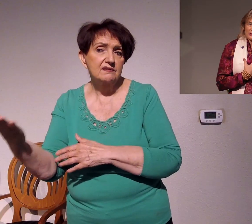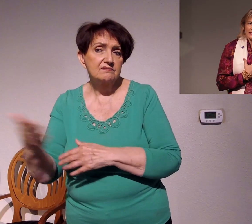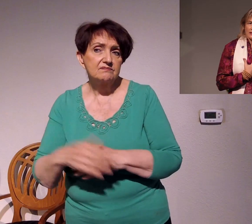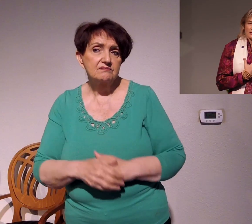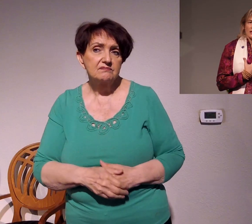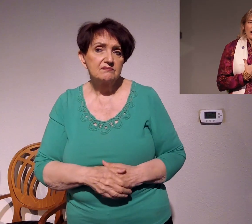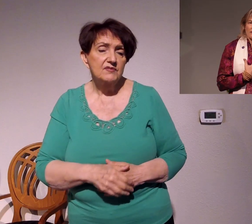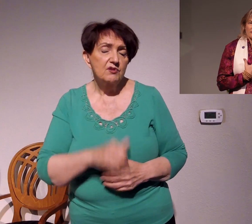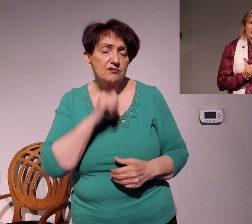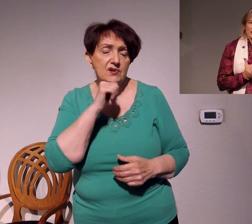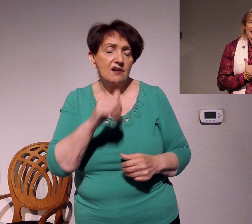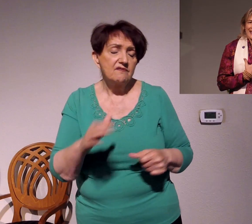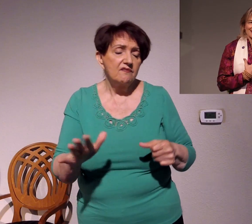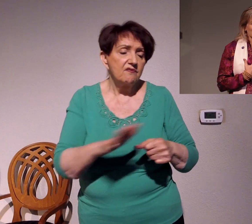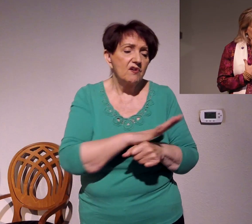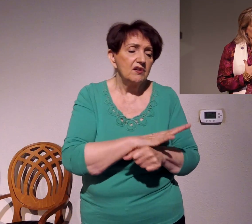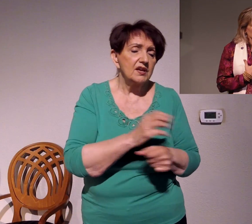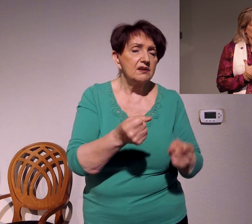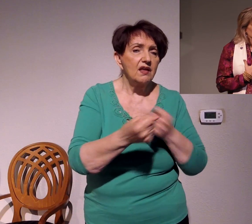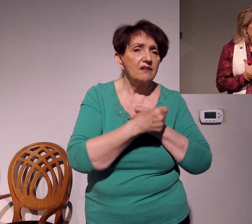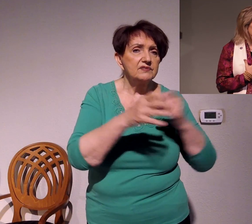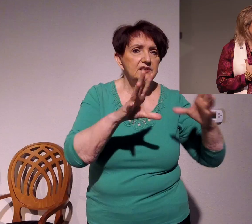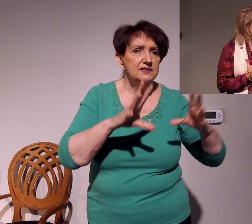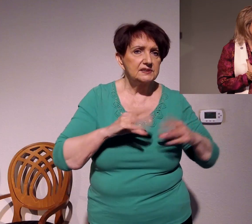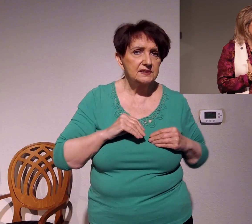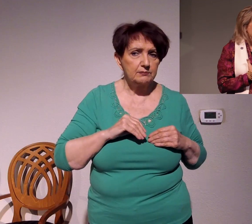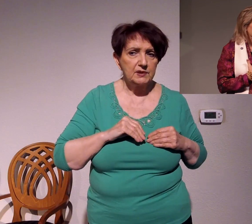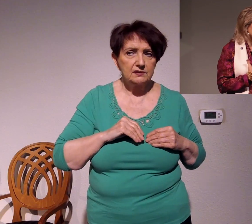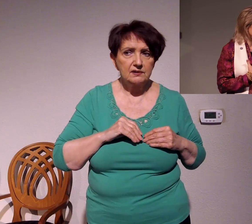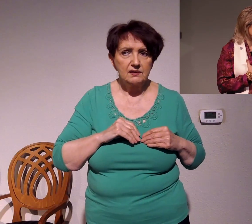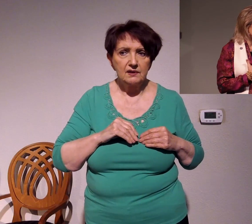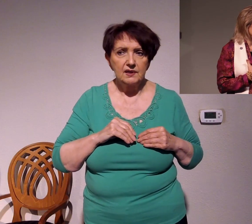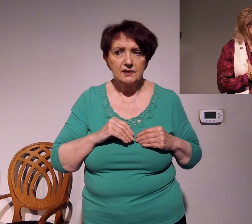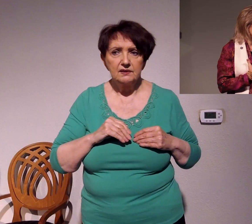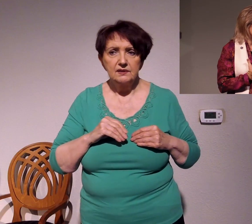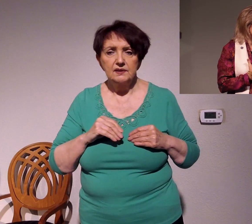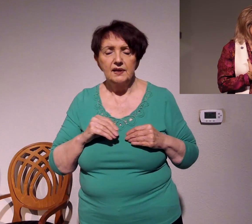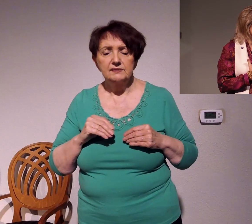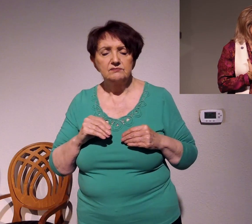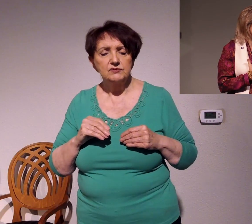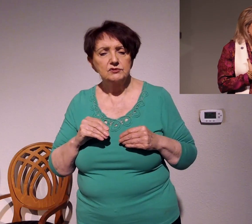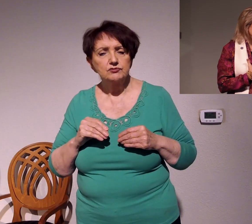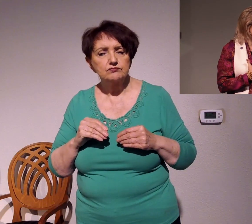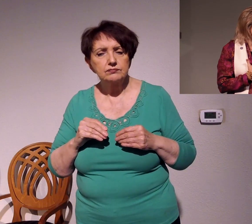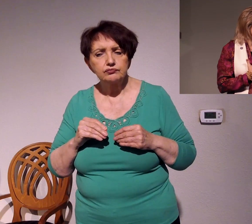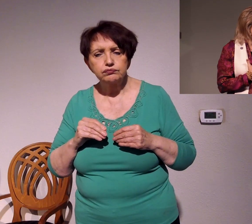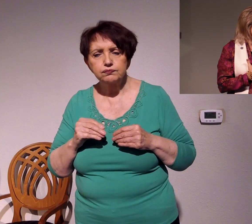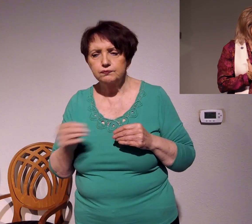not fully loved and accepted and radically